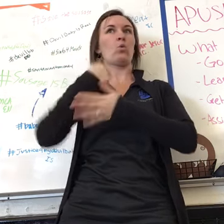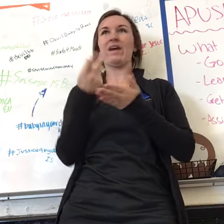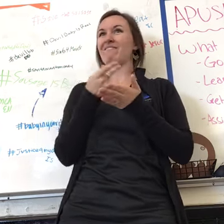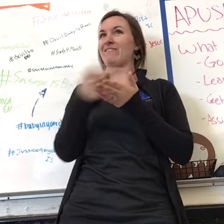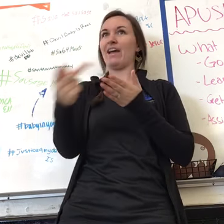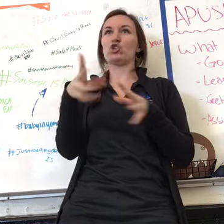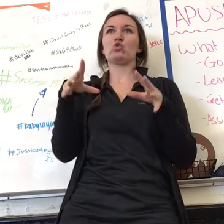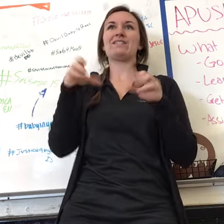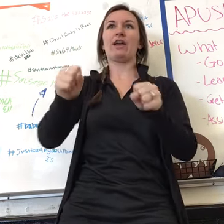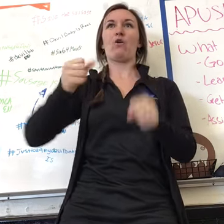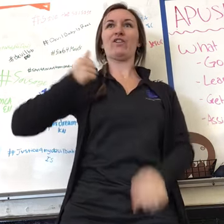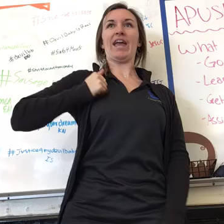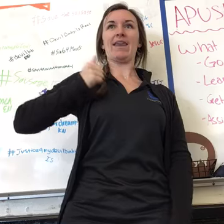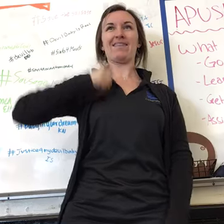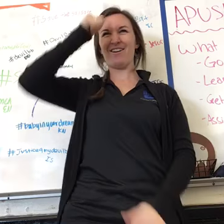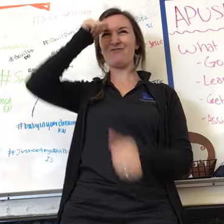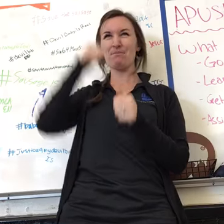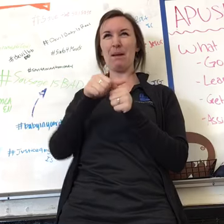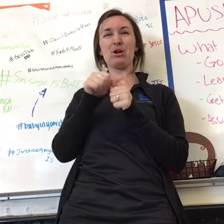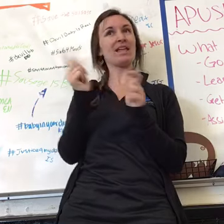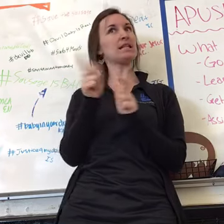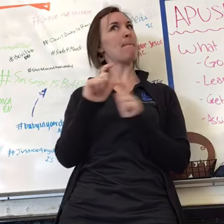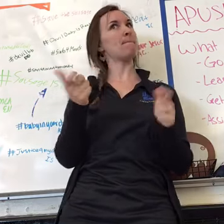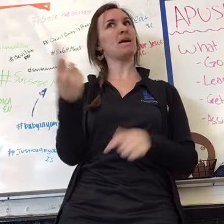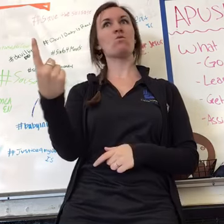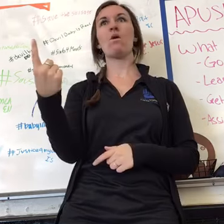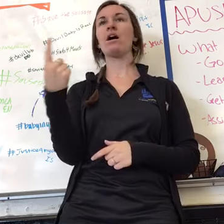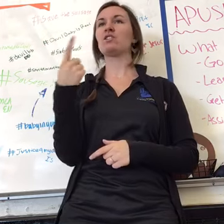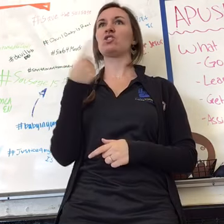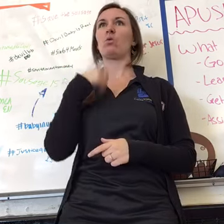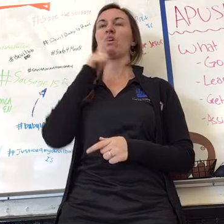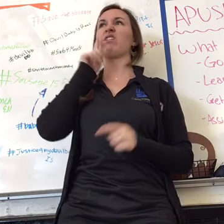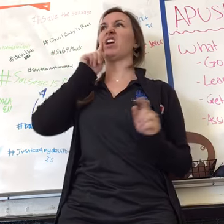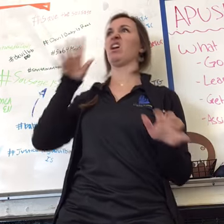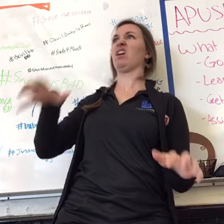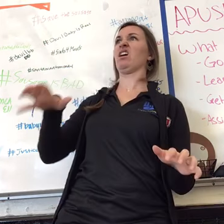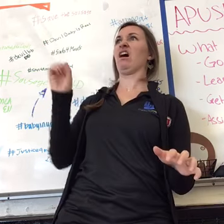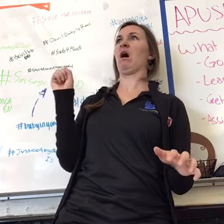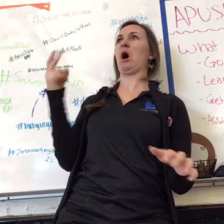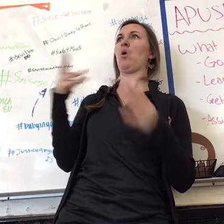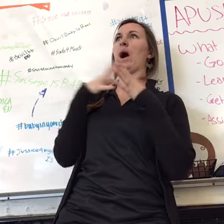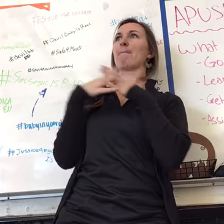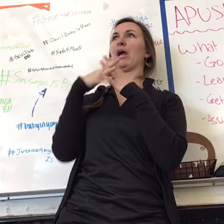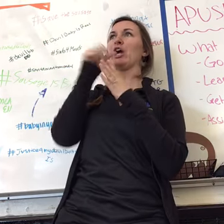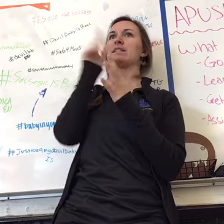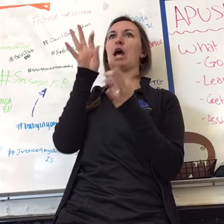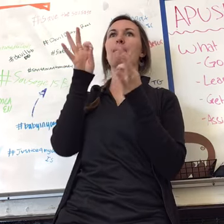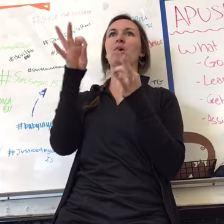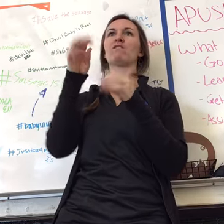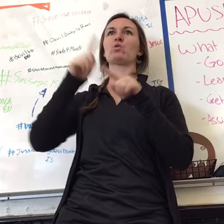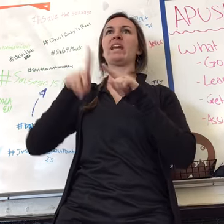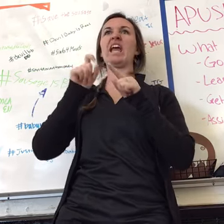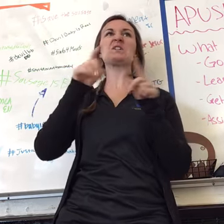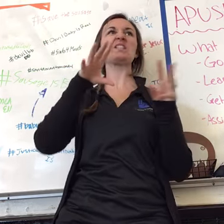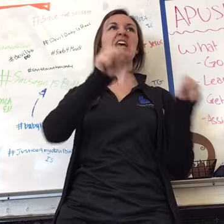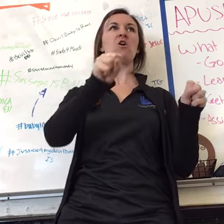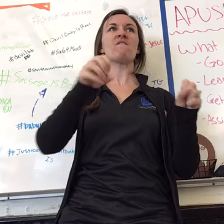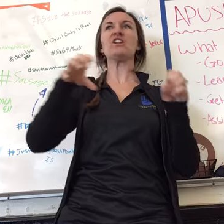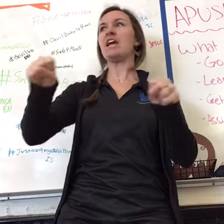of the major ones. It really makes us kind of a shell shock of, wow, America's not perfect. America can't just go take over other people.